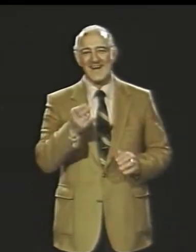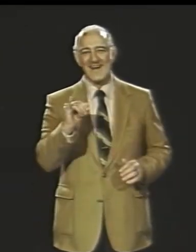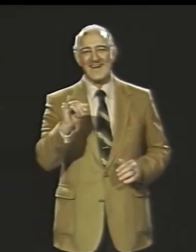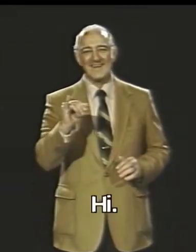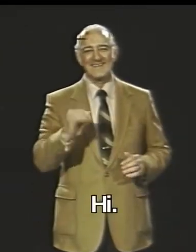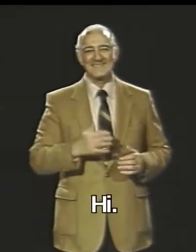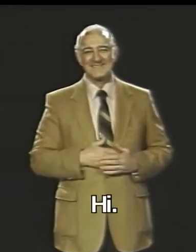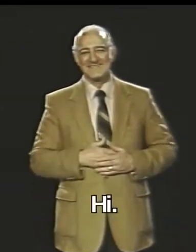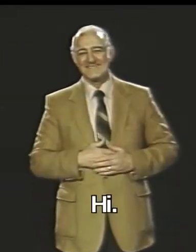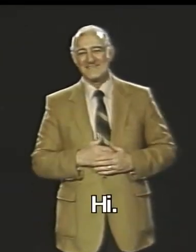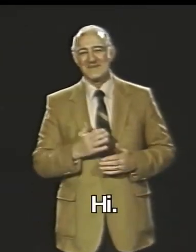Hi.